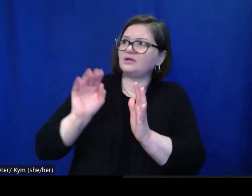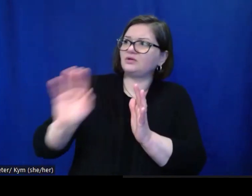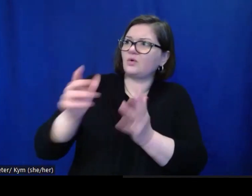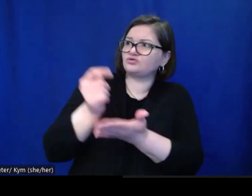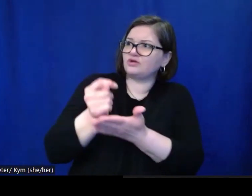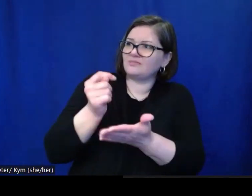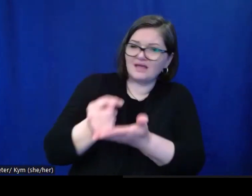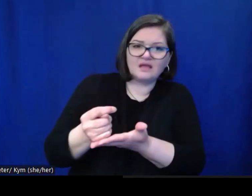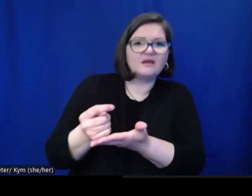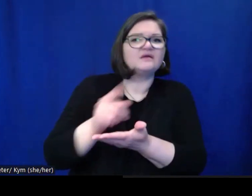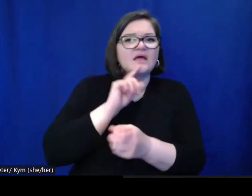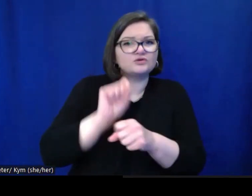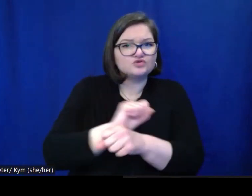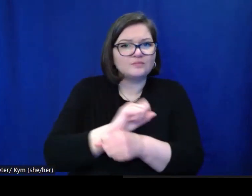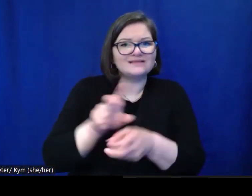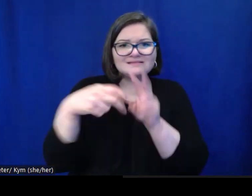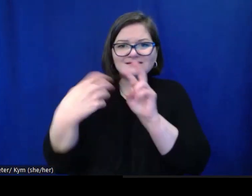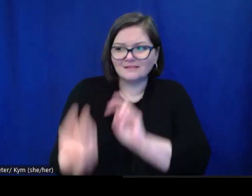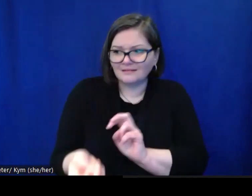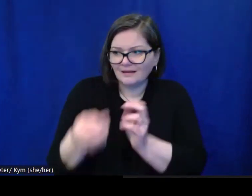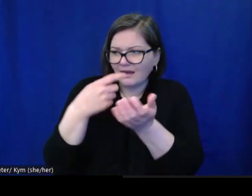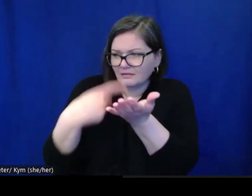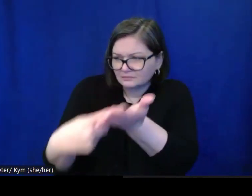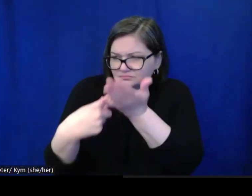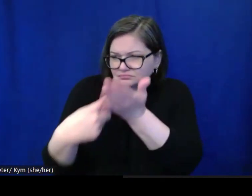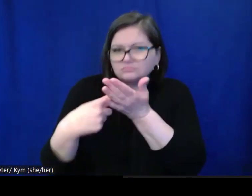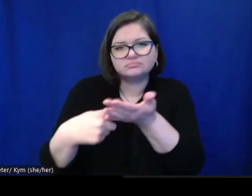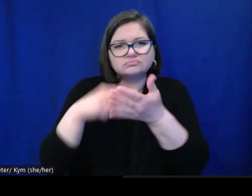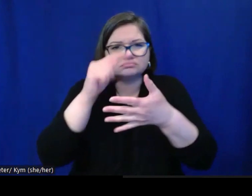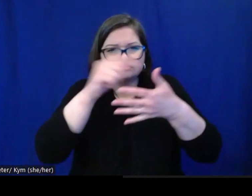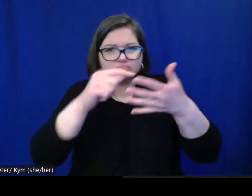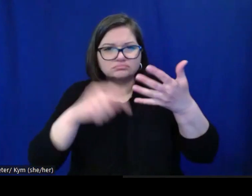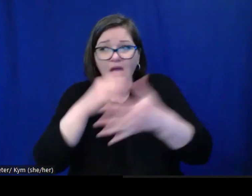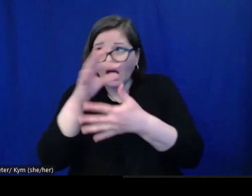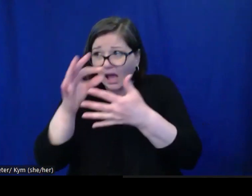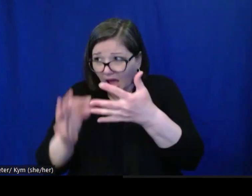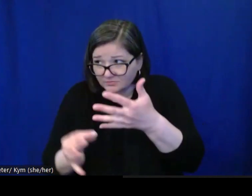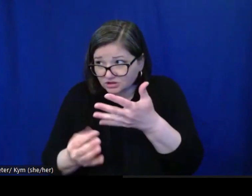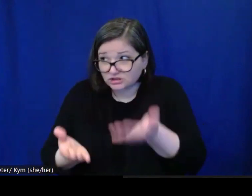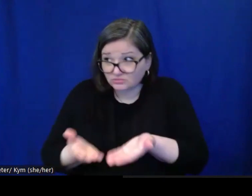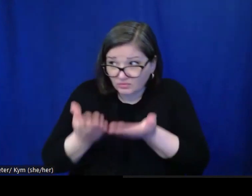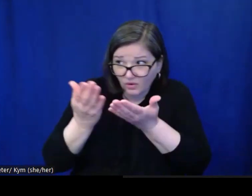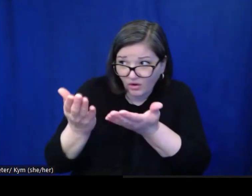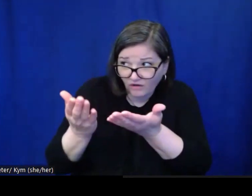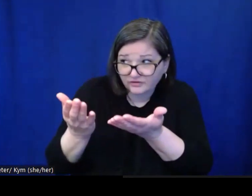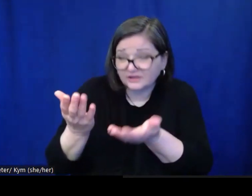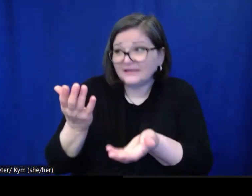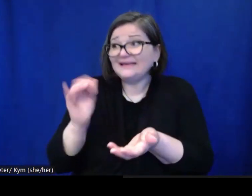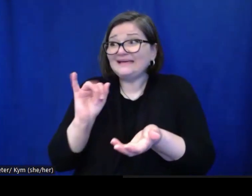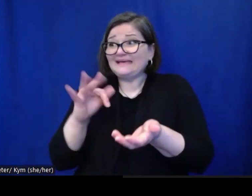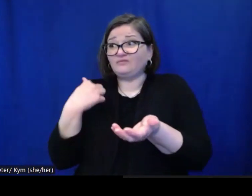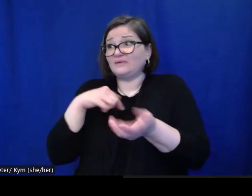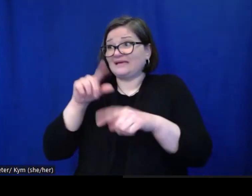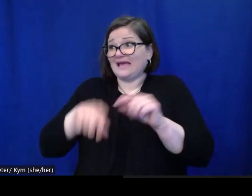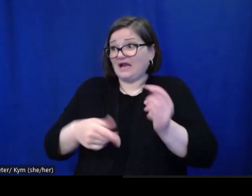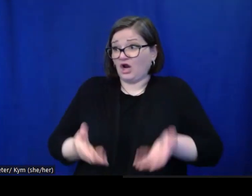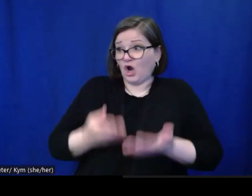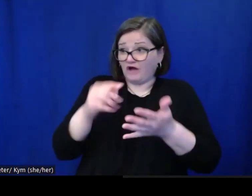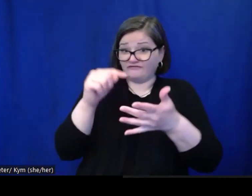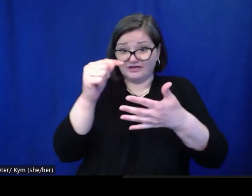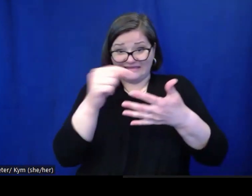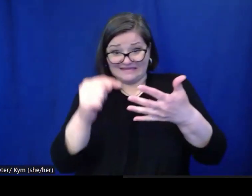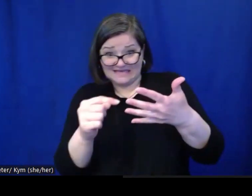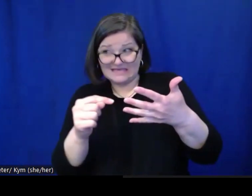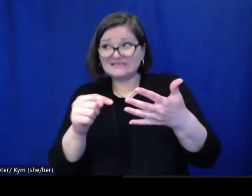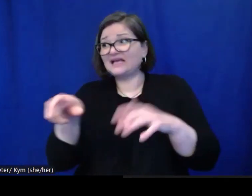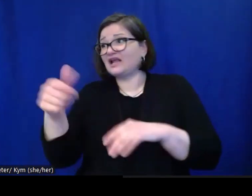treatment. Here are the options. This is what we can offer you. We may not be able to offer this, but so-and-so down the street can offer this. I'm not